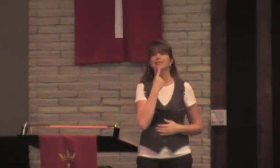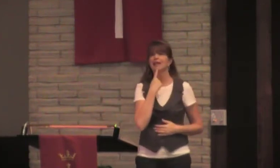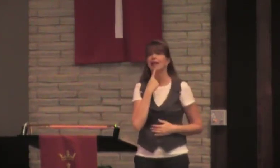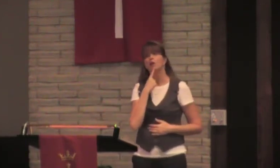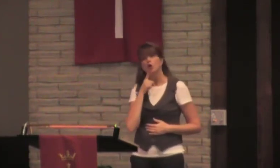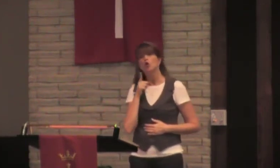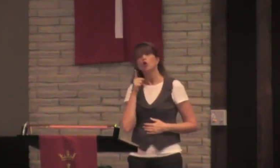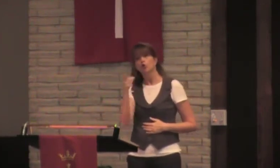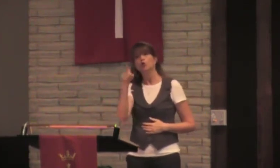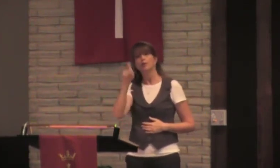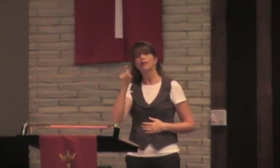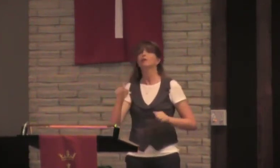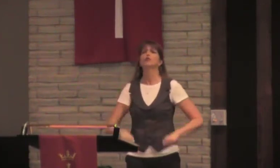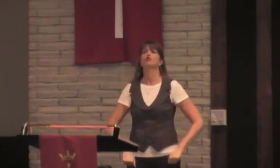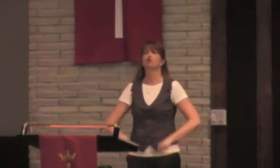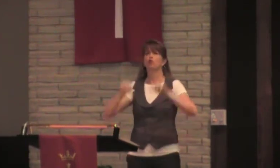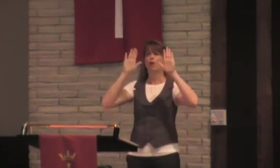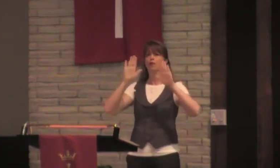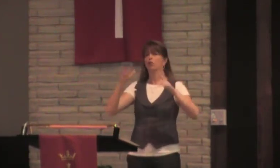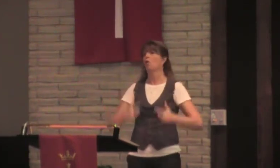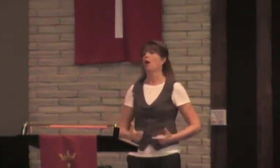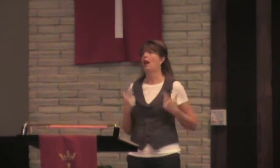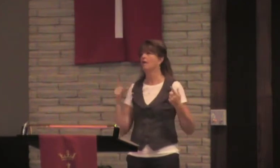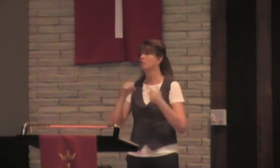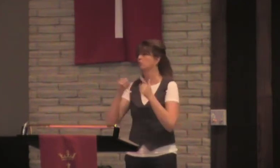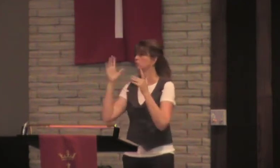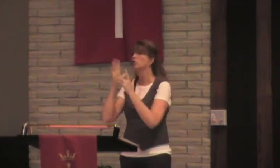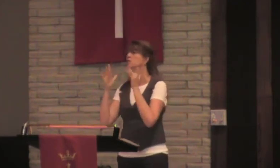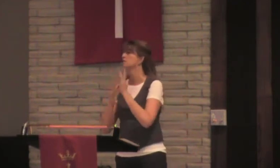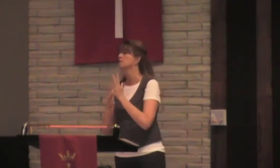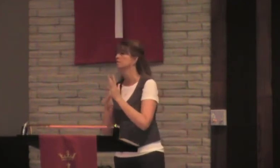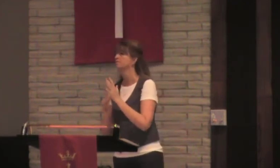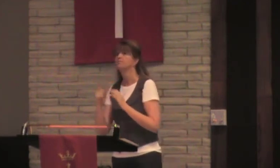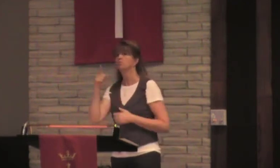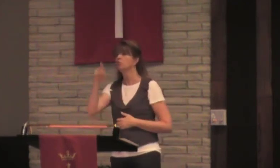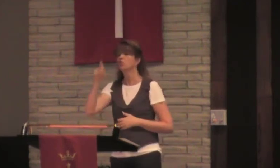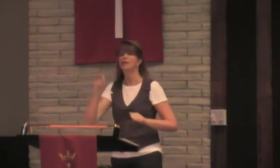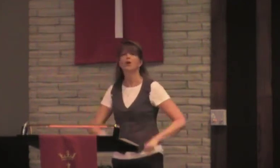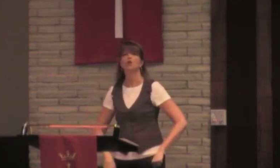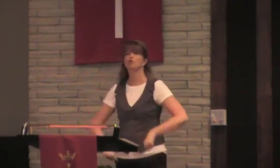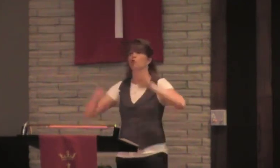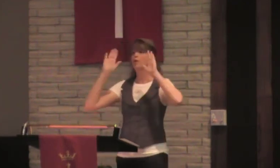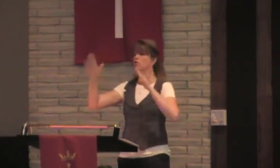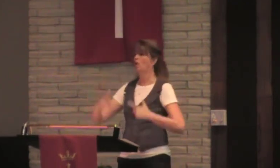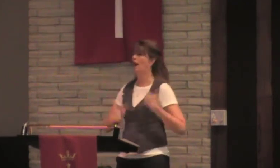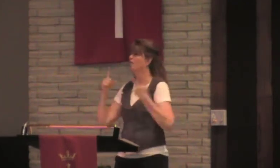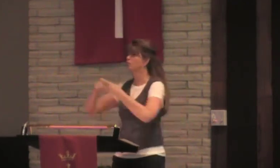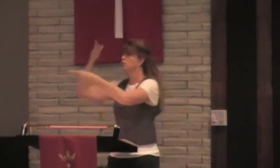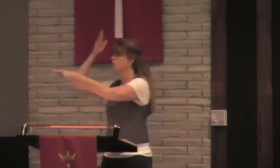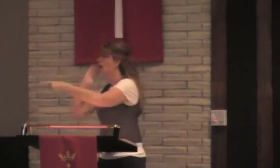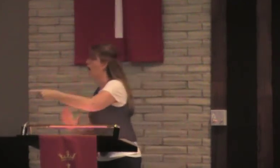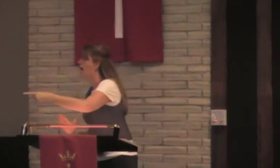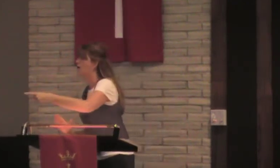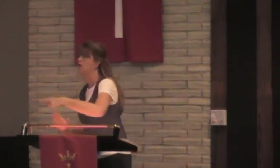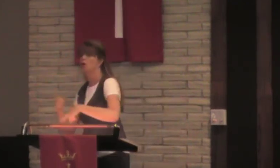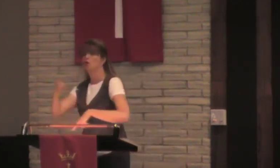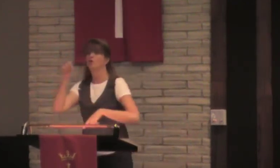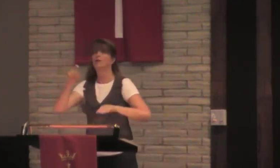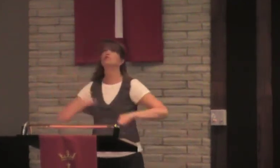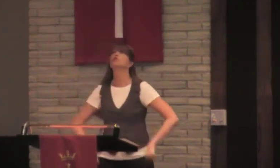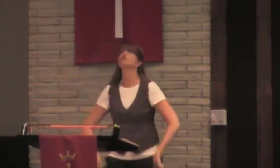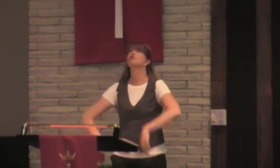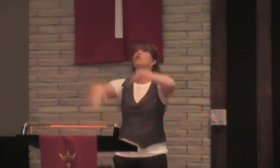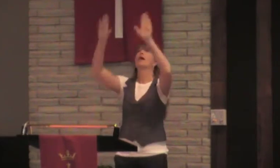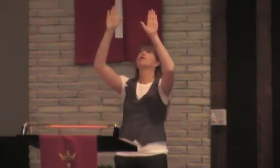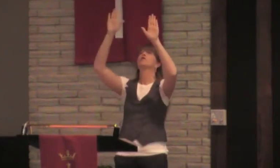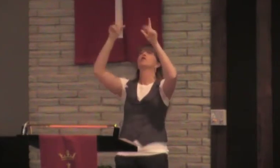that the Bible's books, pastors all say that you should surrender your life to Jesus. You should surrender your life